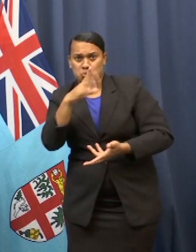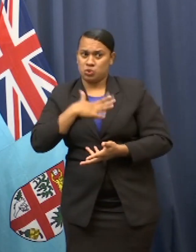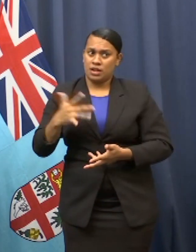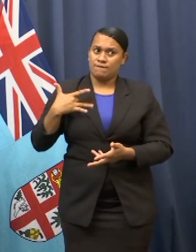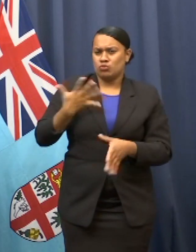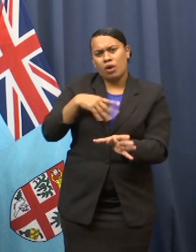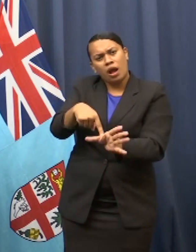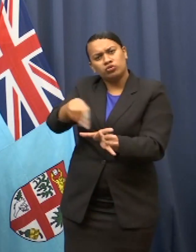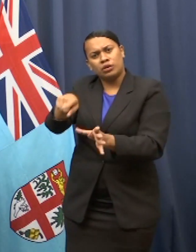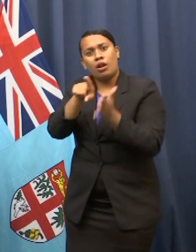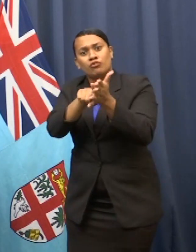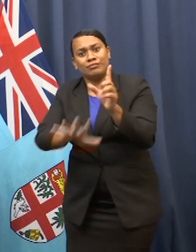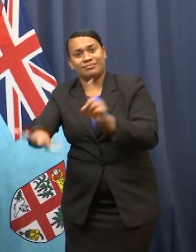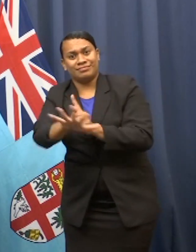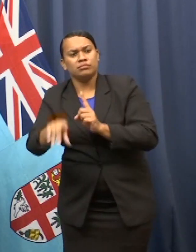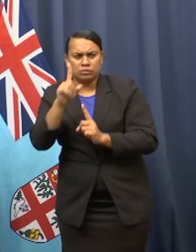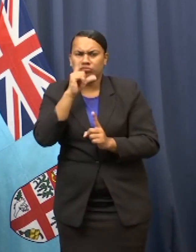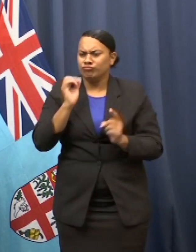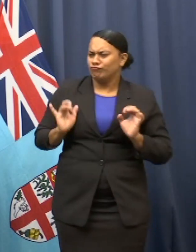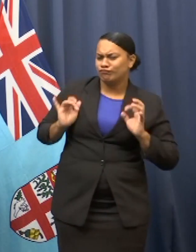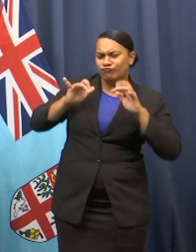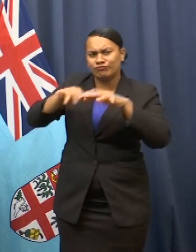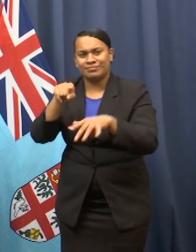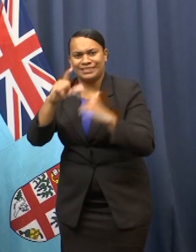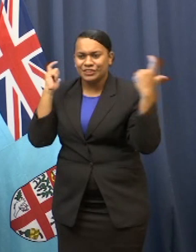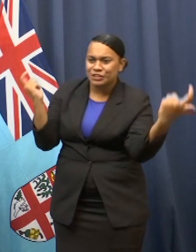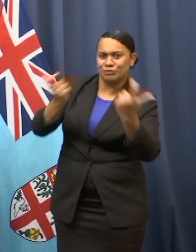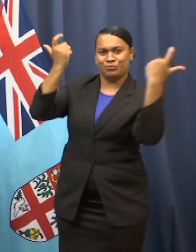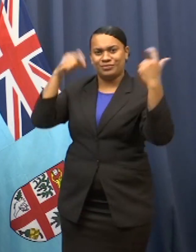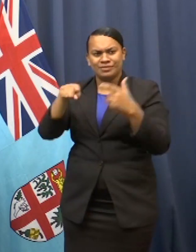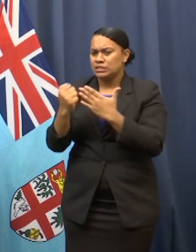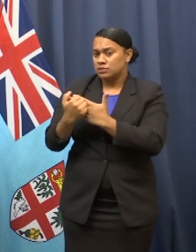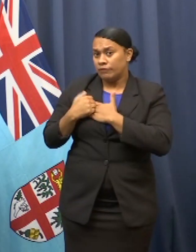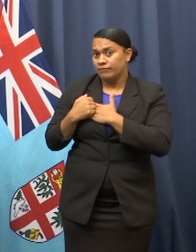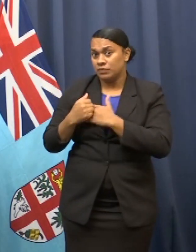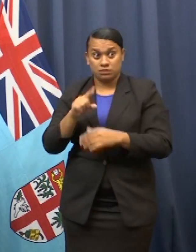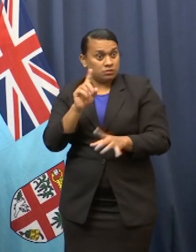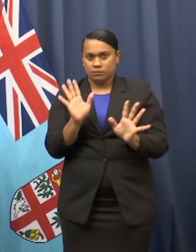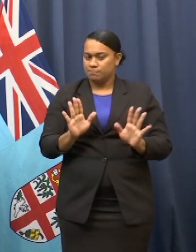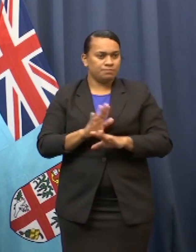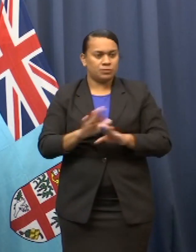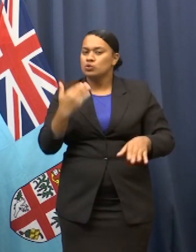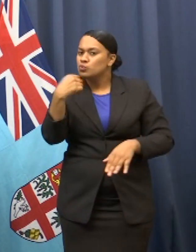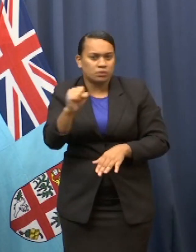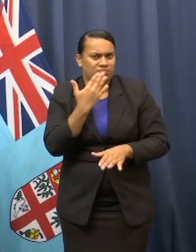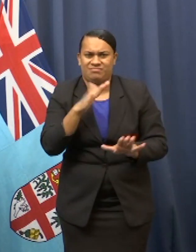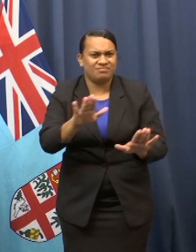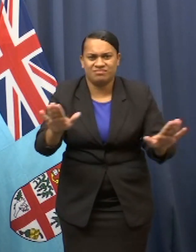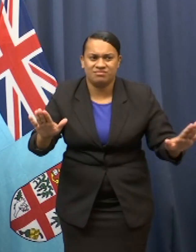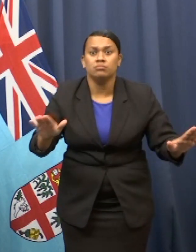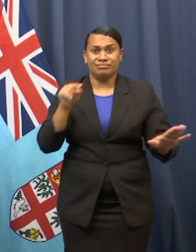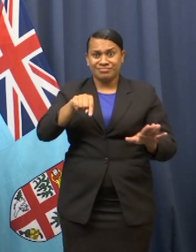and celebrate, safe from harm. This mentality is stupid, as you are harming